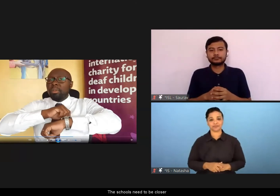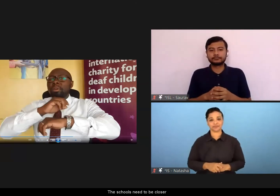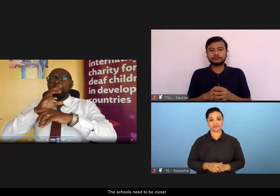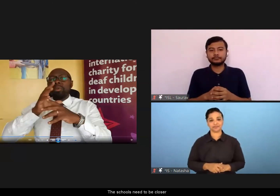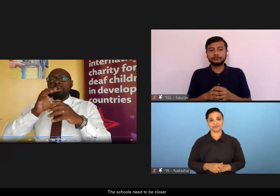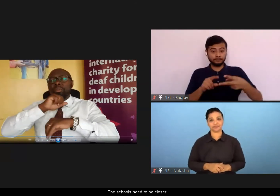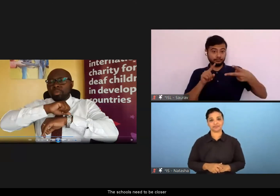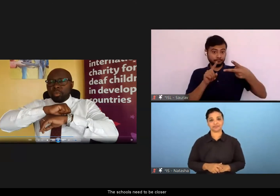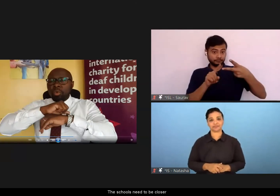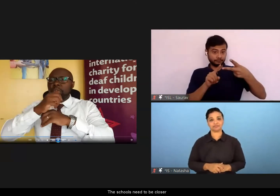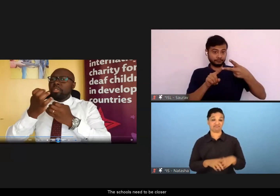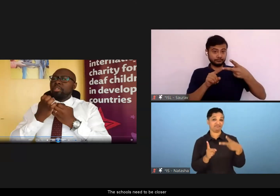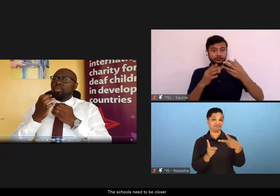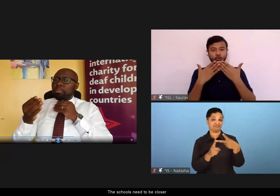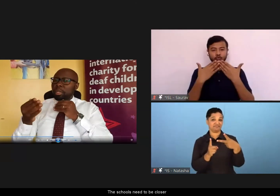for the schools.